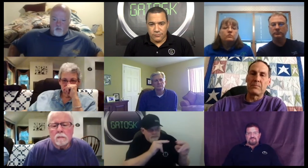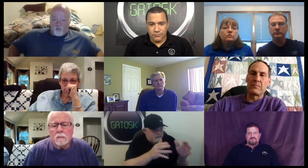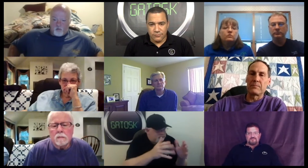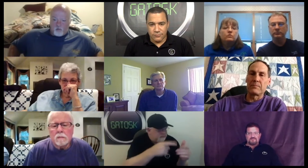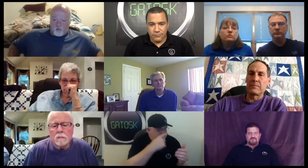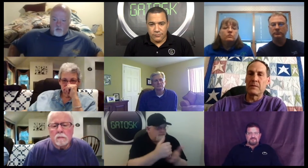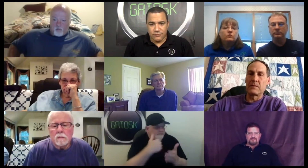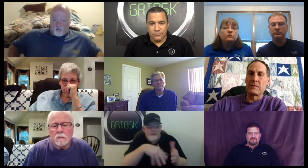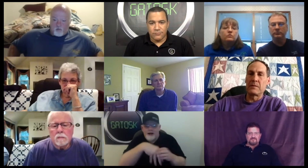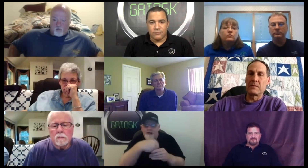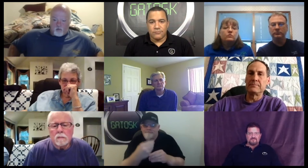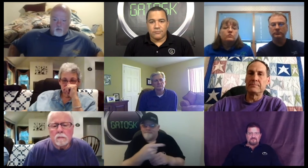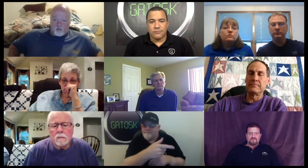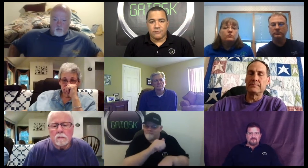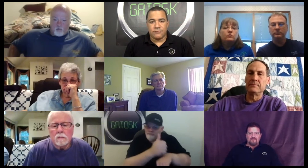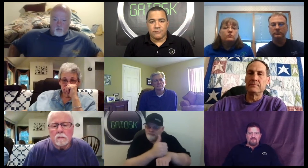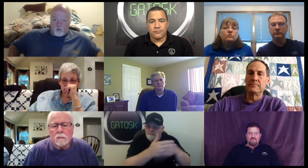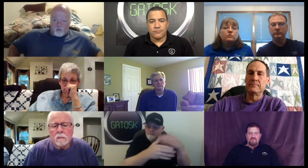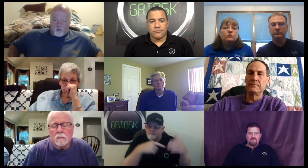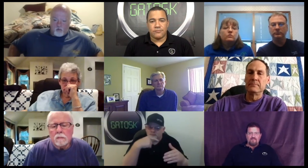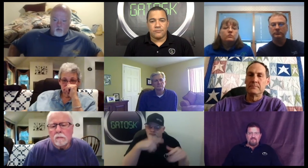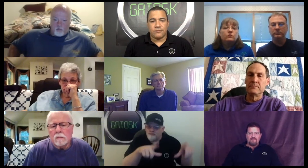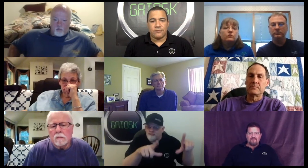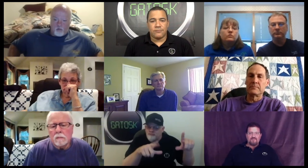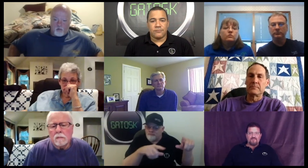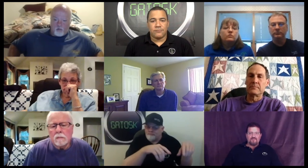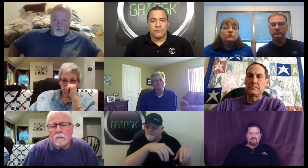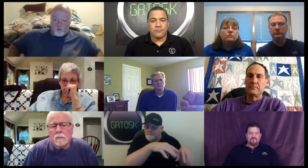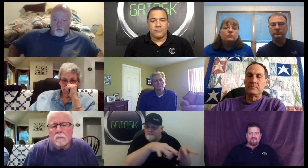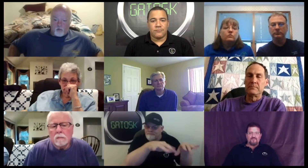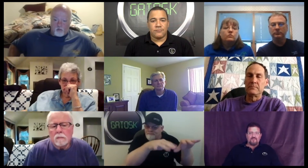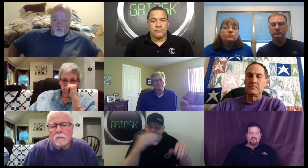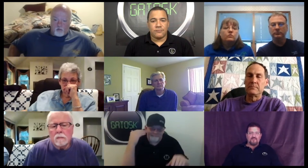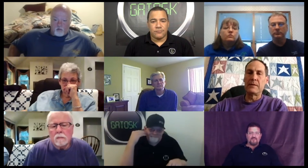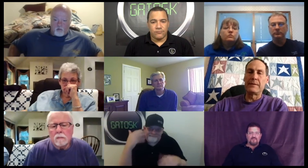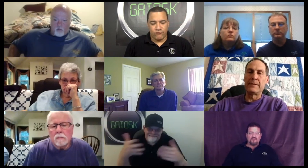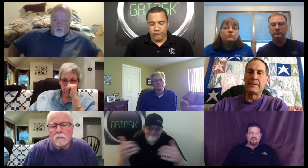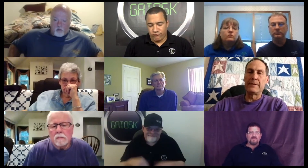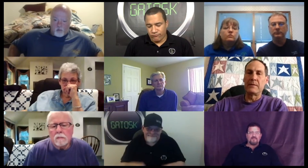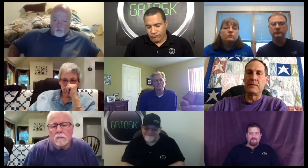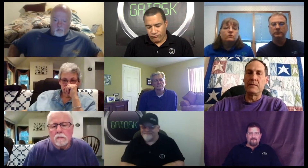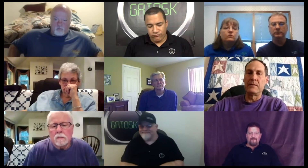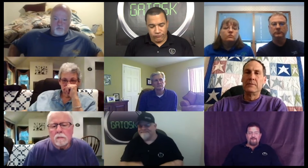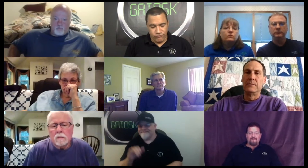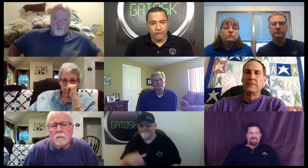And then as we move on, we'll get them set up. We'll have like webinars for hearing